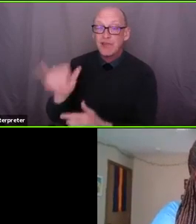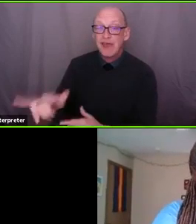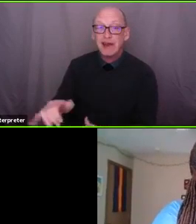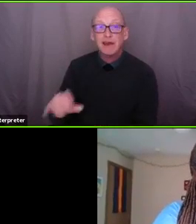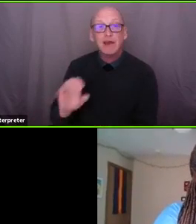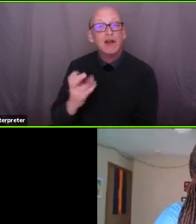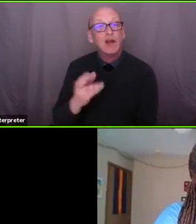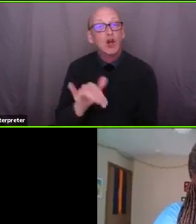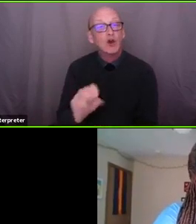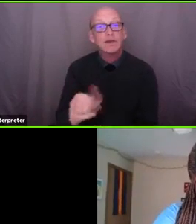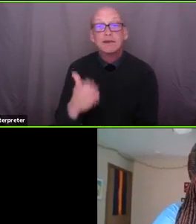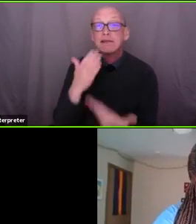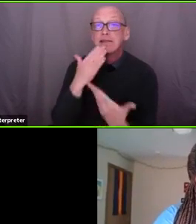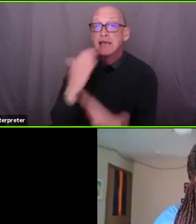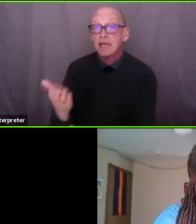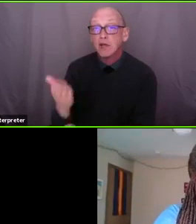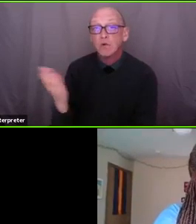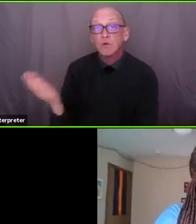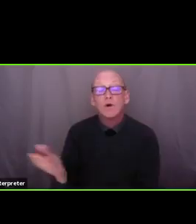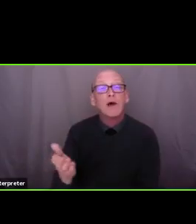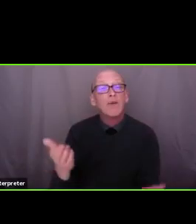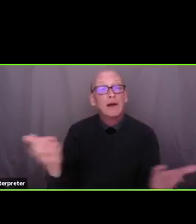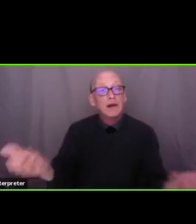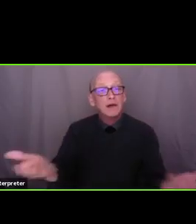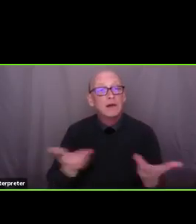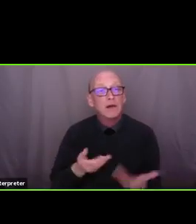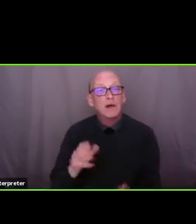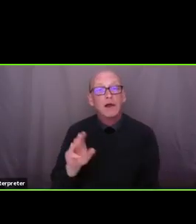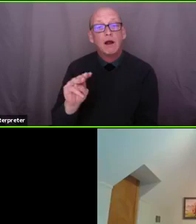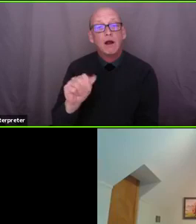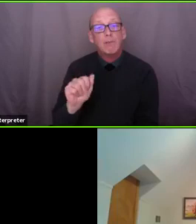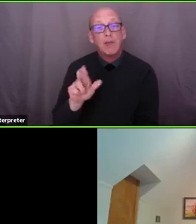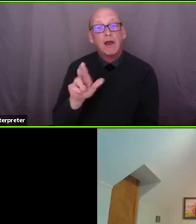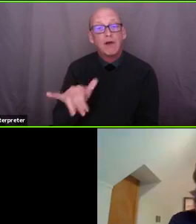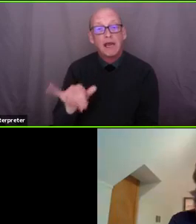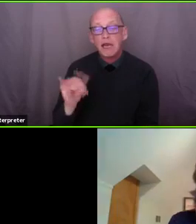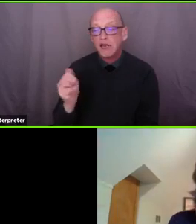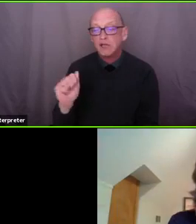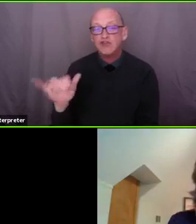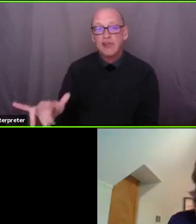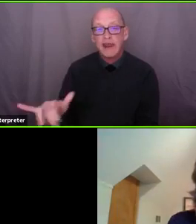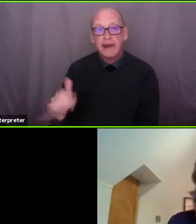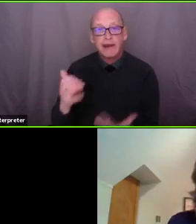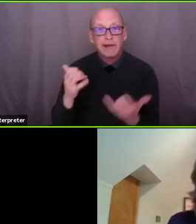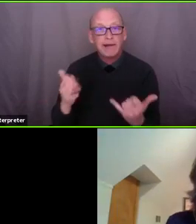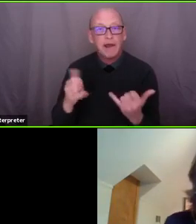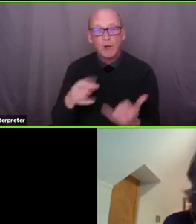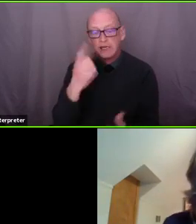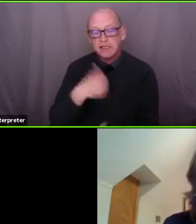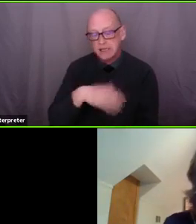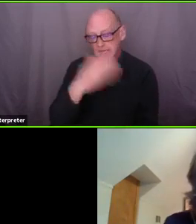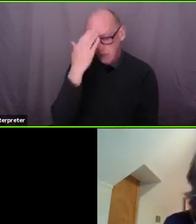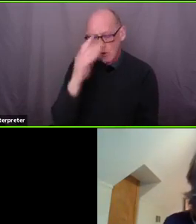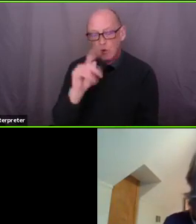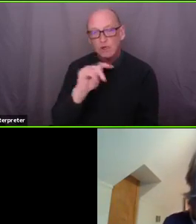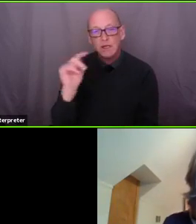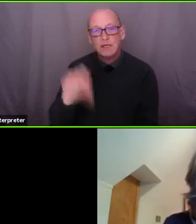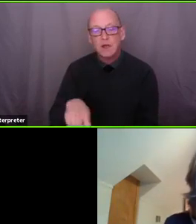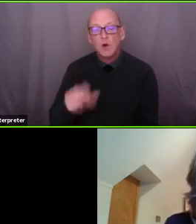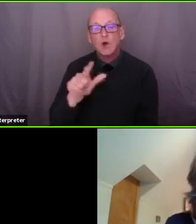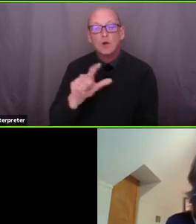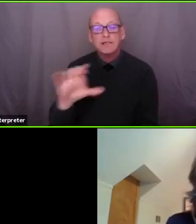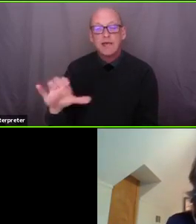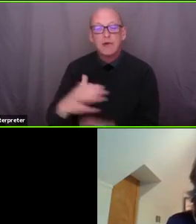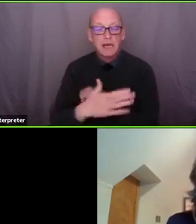And I want to bring Mary J in the conversation right now, because I know that the Toledo-Lucas County Health Department takes